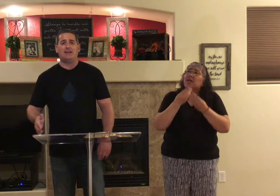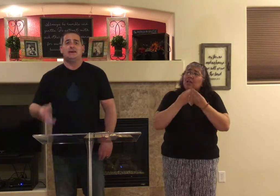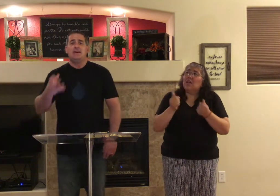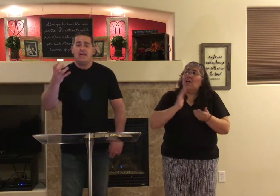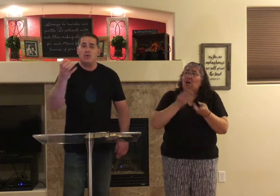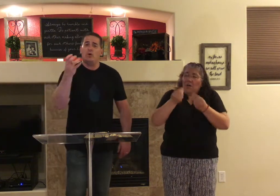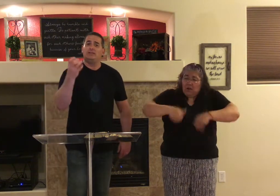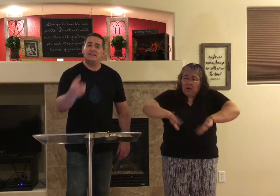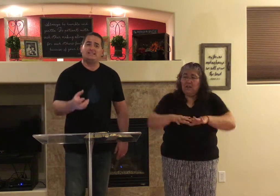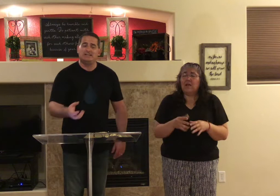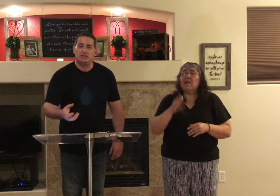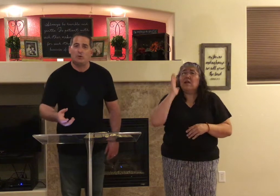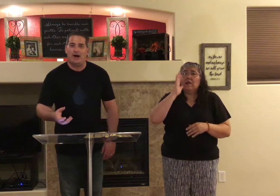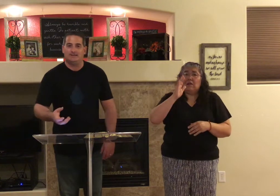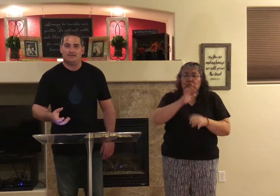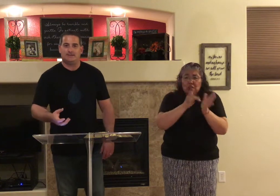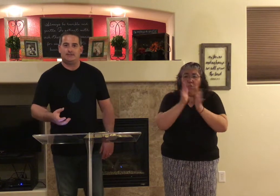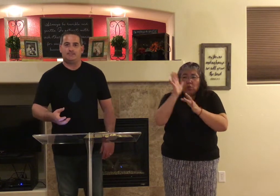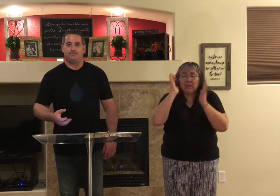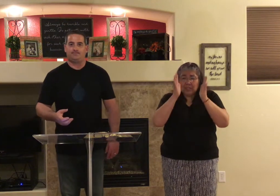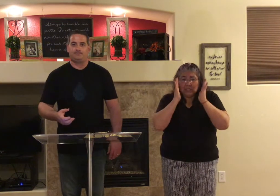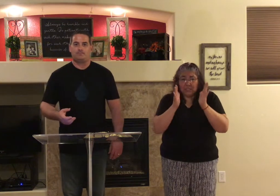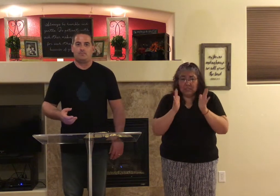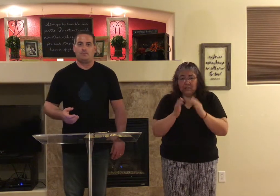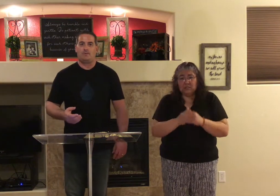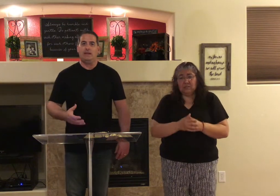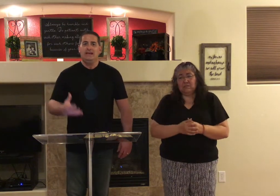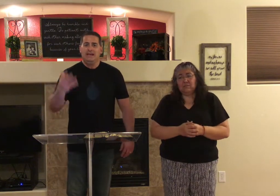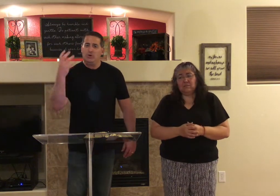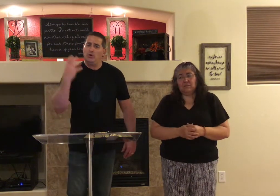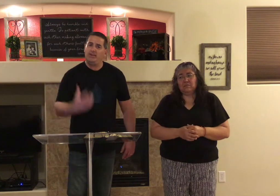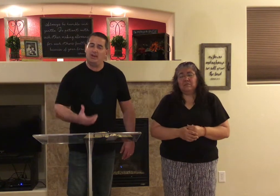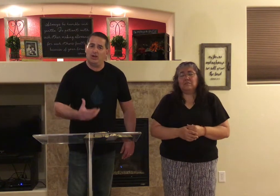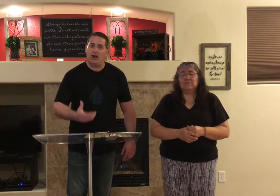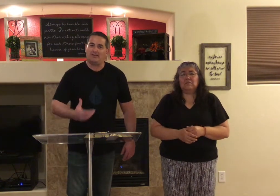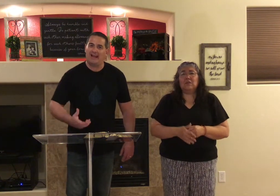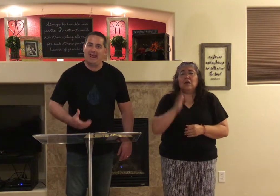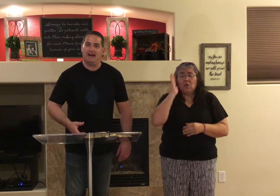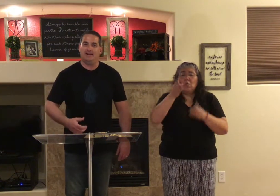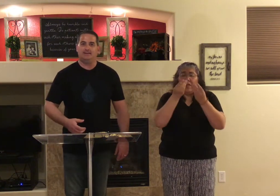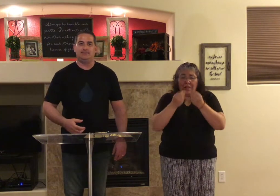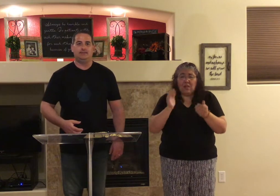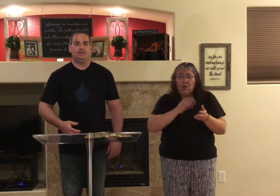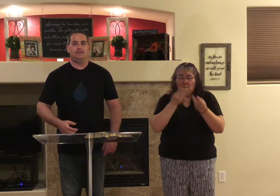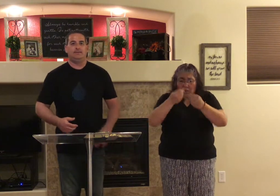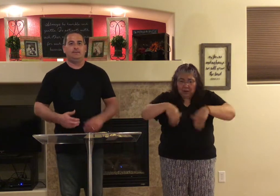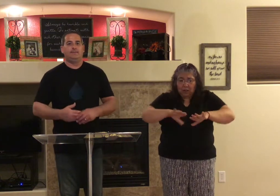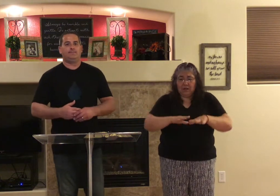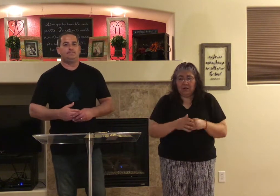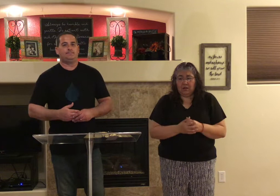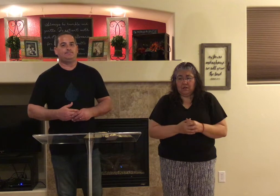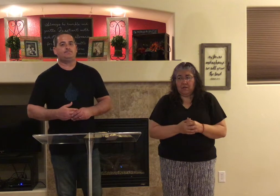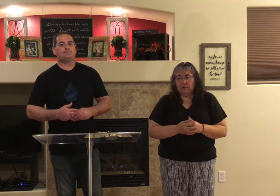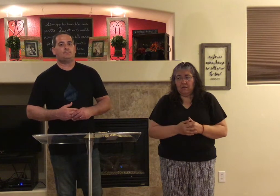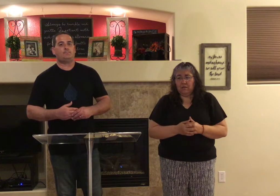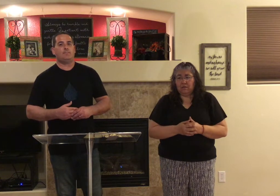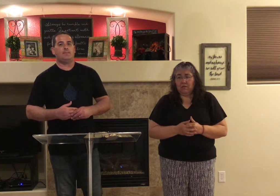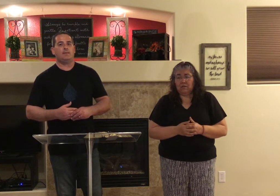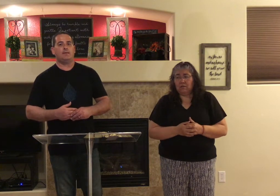our land. He will listen to us. He will heal our land.